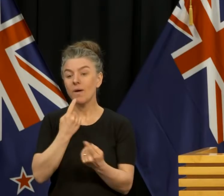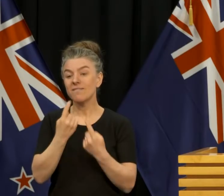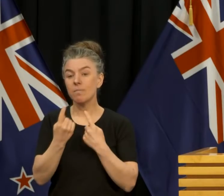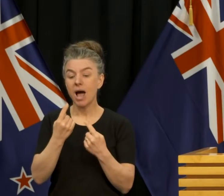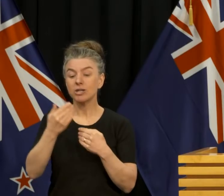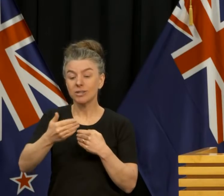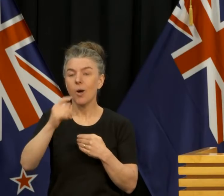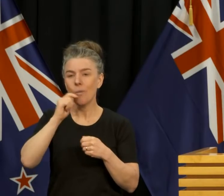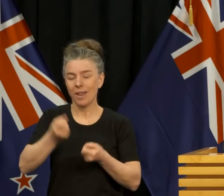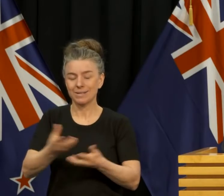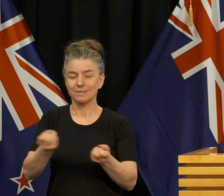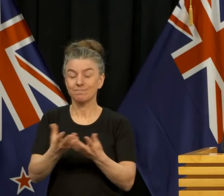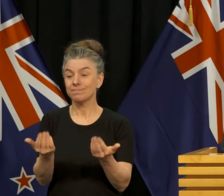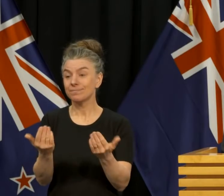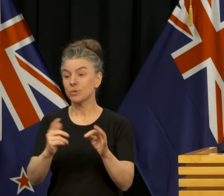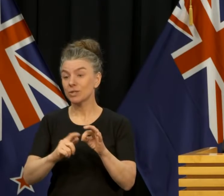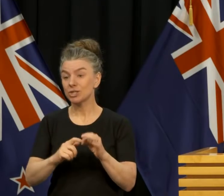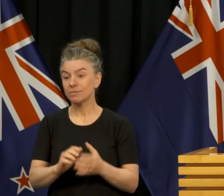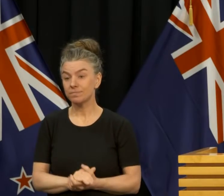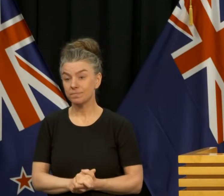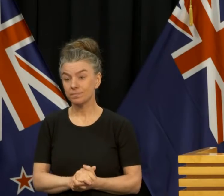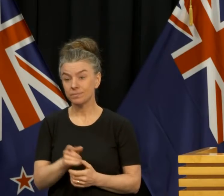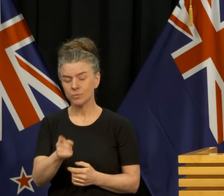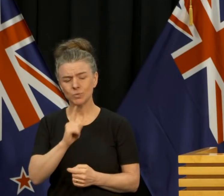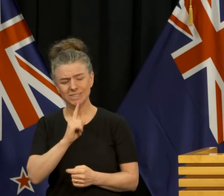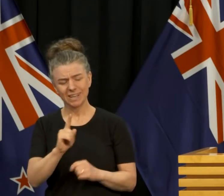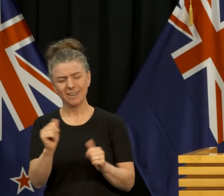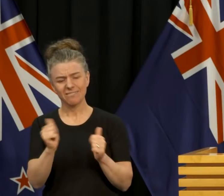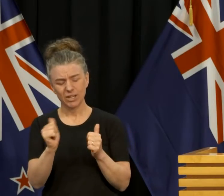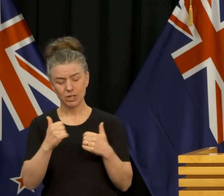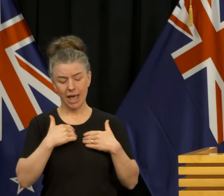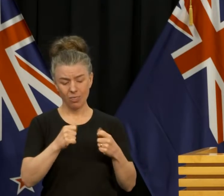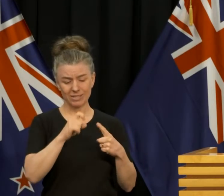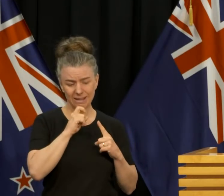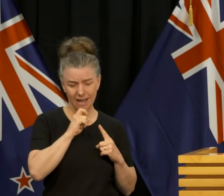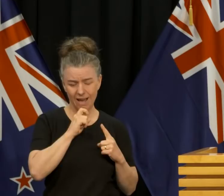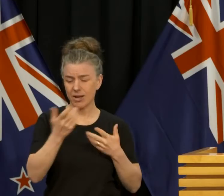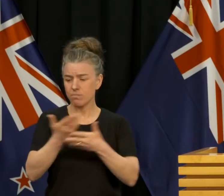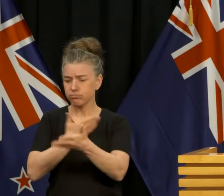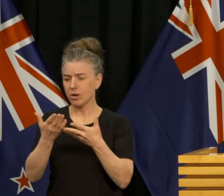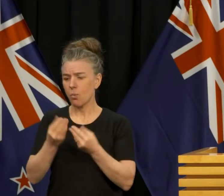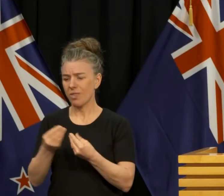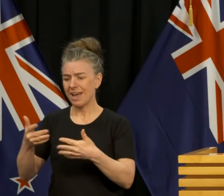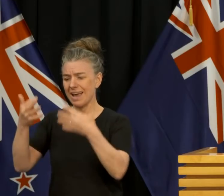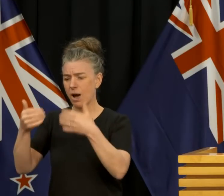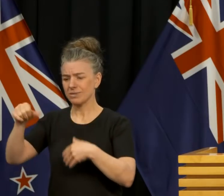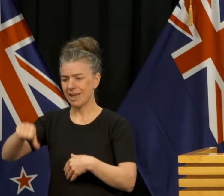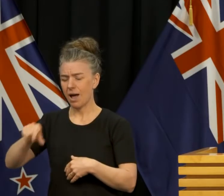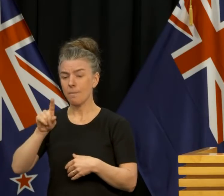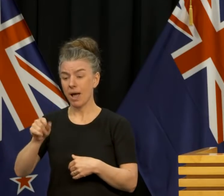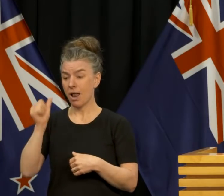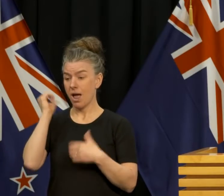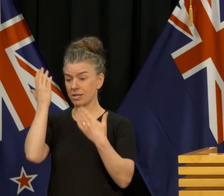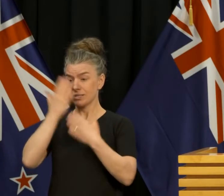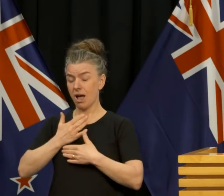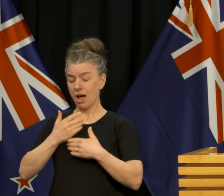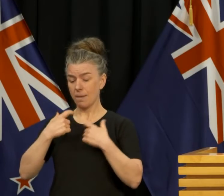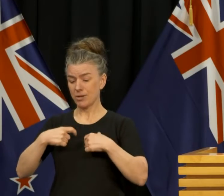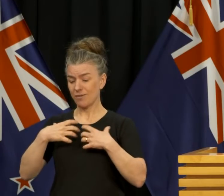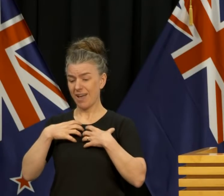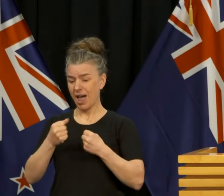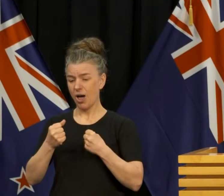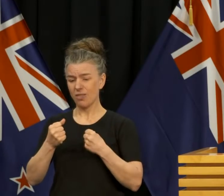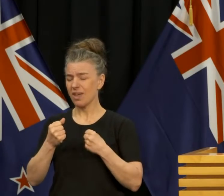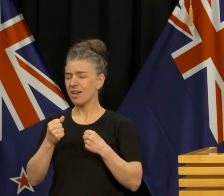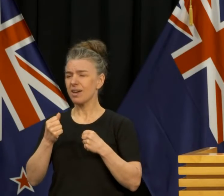July. Happy to take your questions. Communications occurred between Countdown and health officials, but last night the Ministry of Health wouldn't even say if they responded to